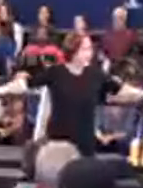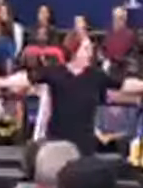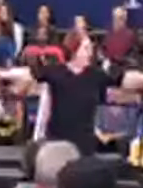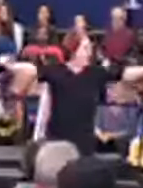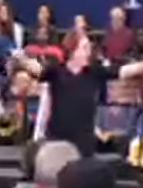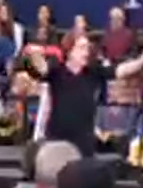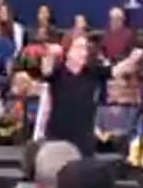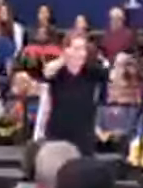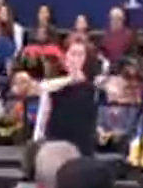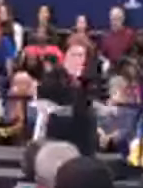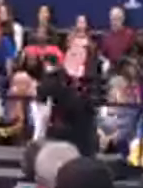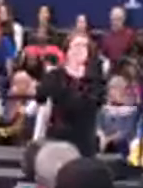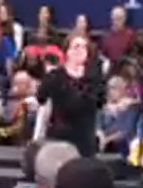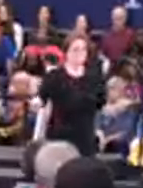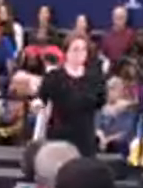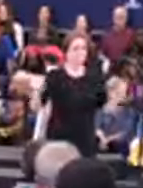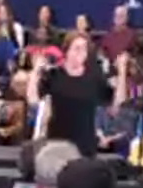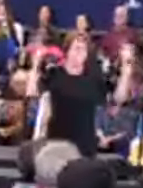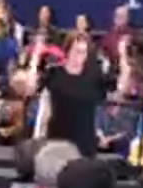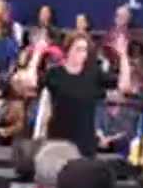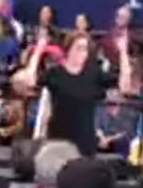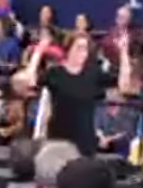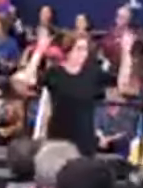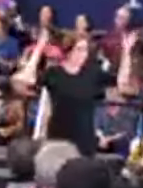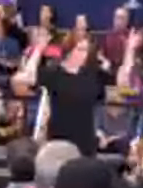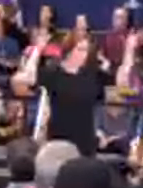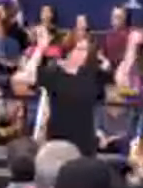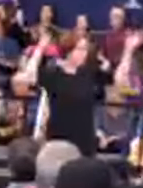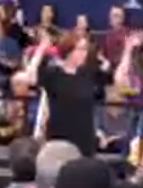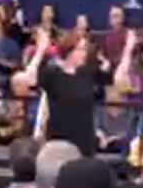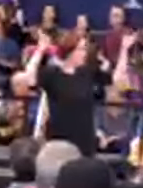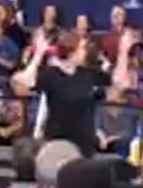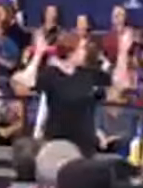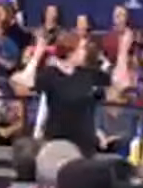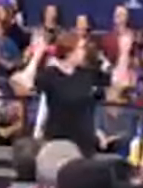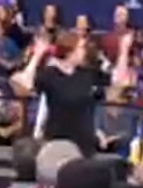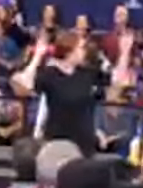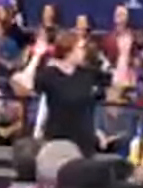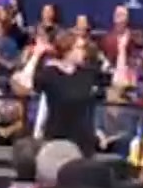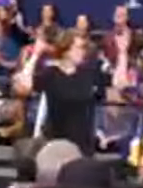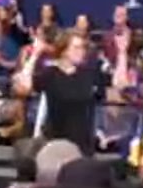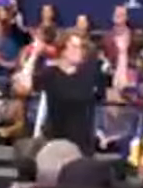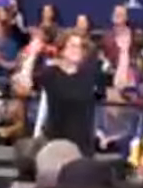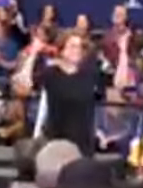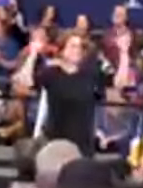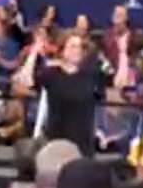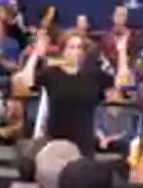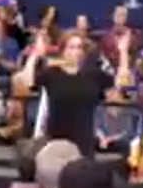separates us.